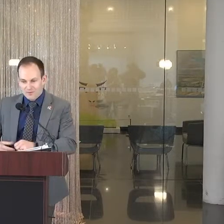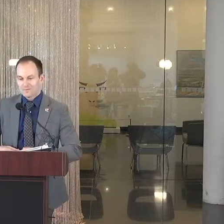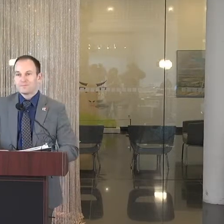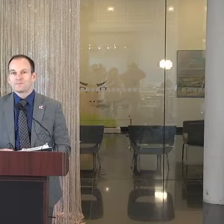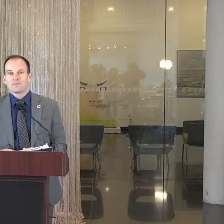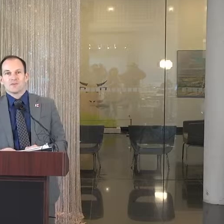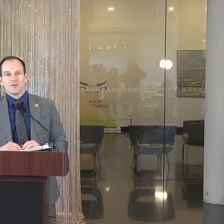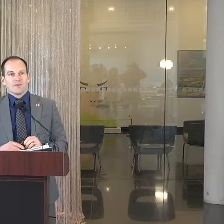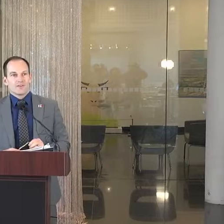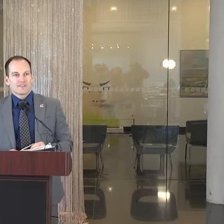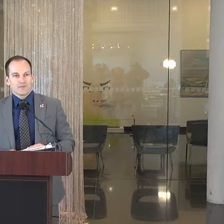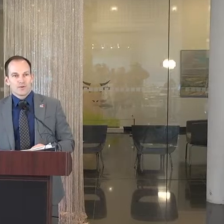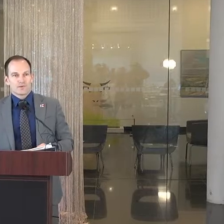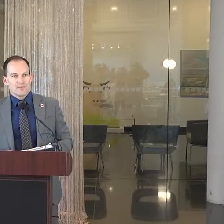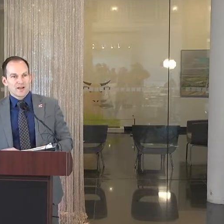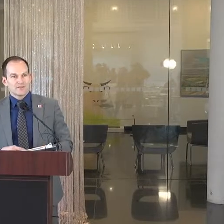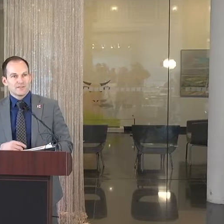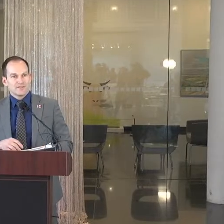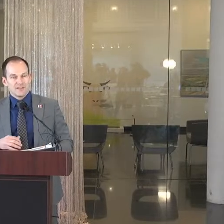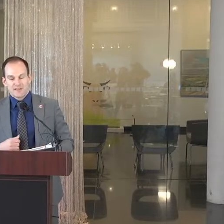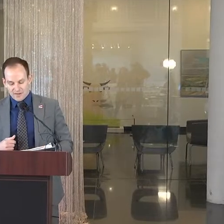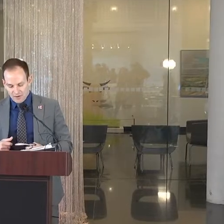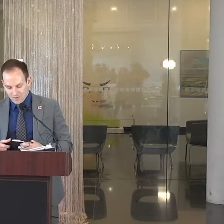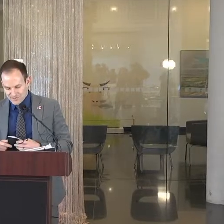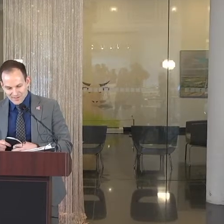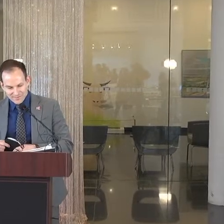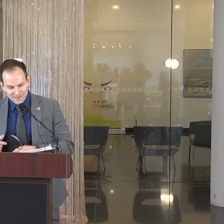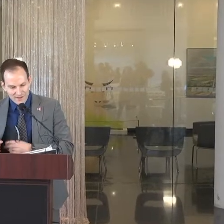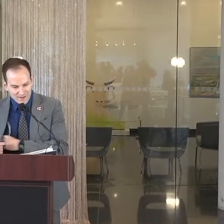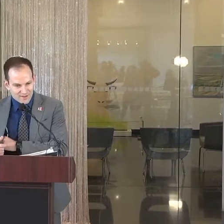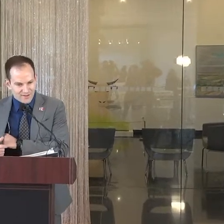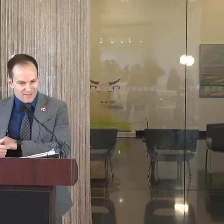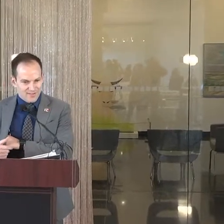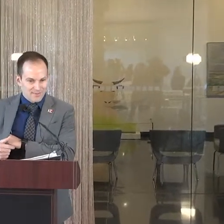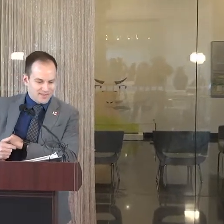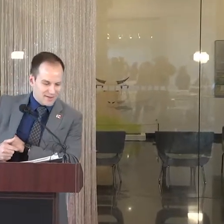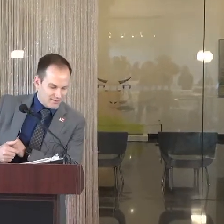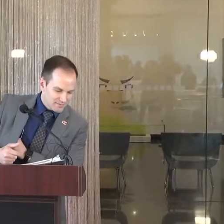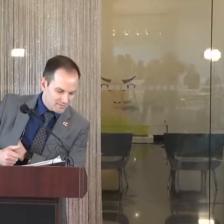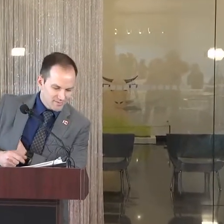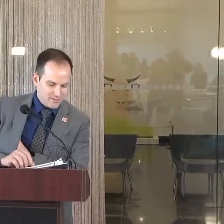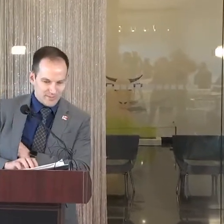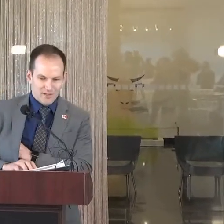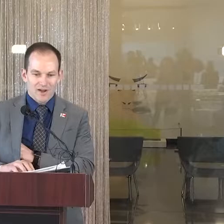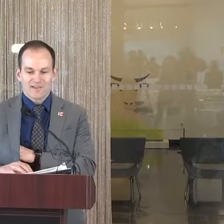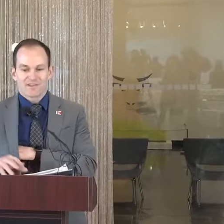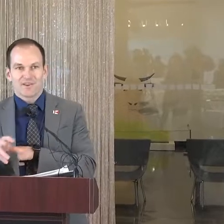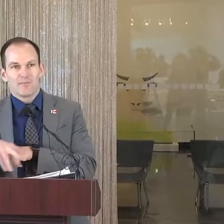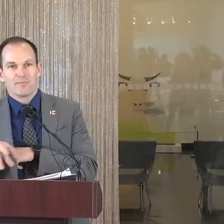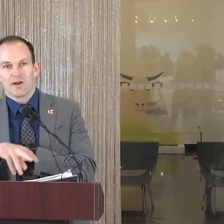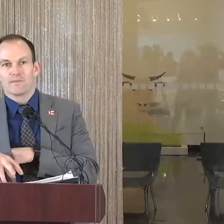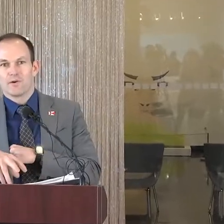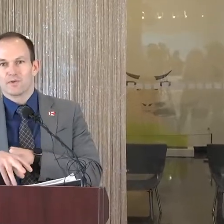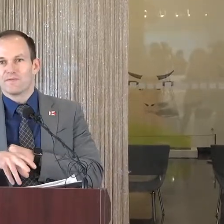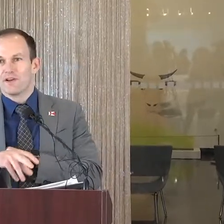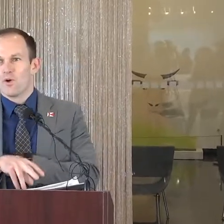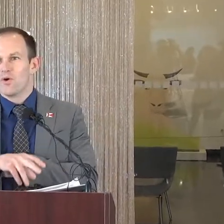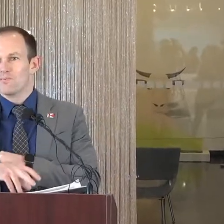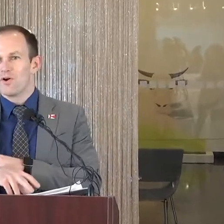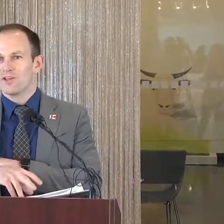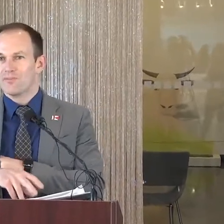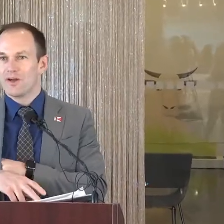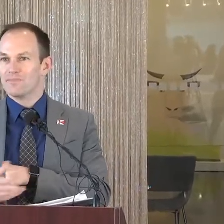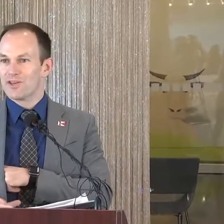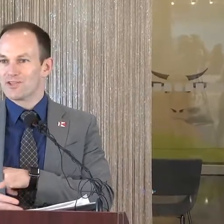right. Well, thanks everyone for coming out to the Art Museum today. It seems that must have been a contest on how many microphones you could fit on